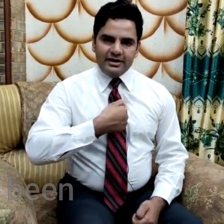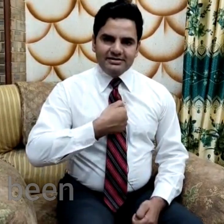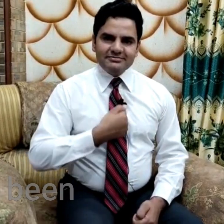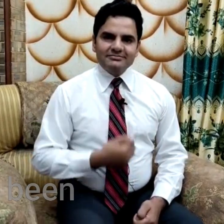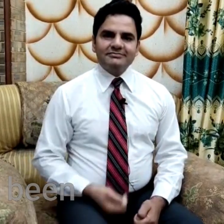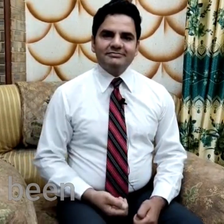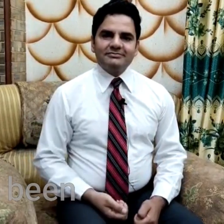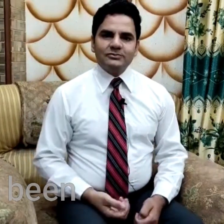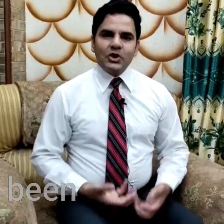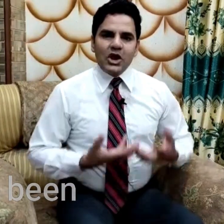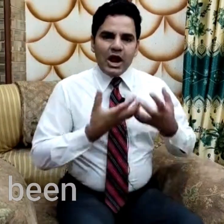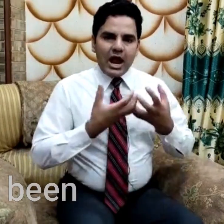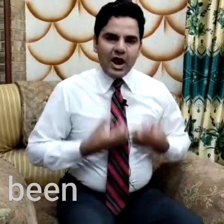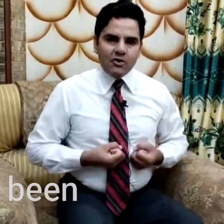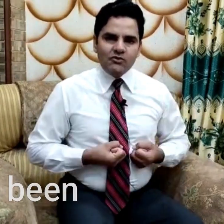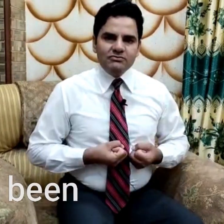I have